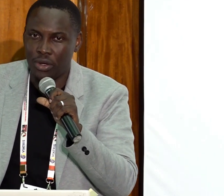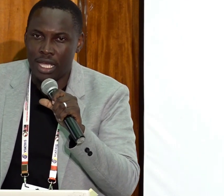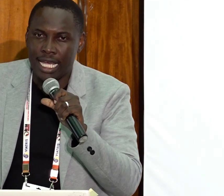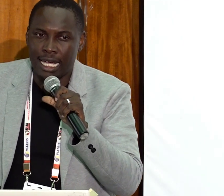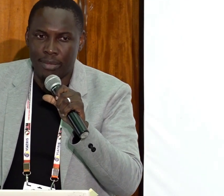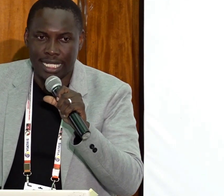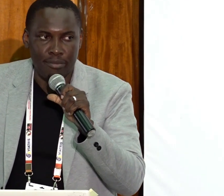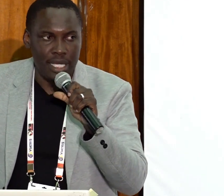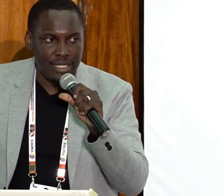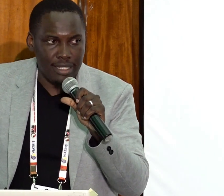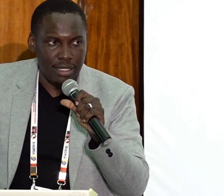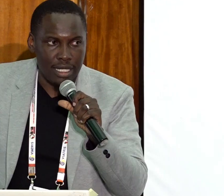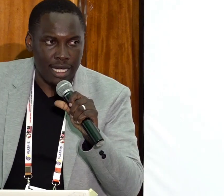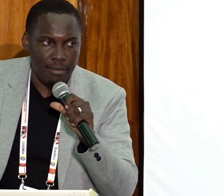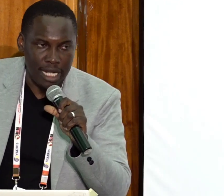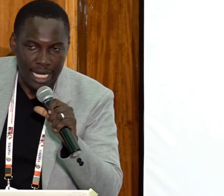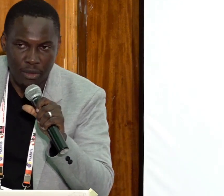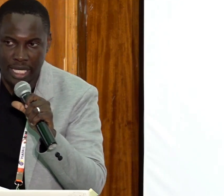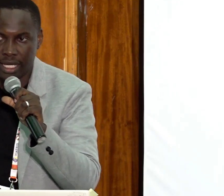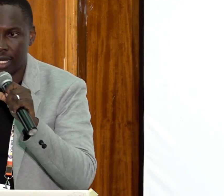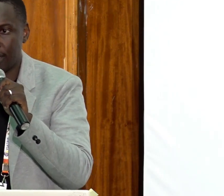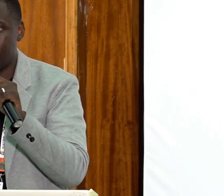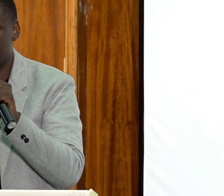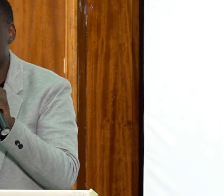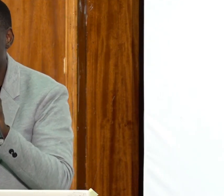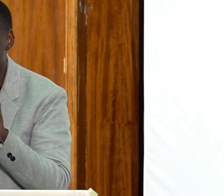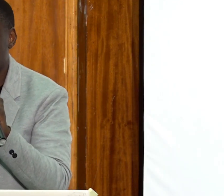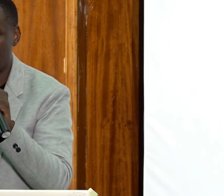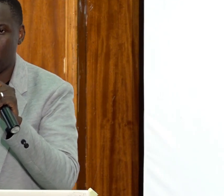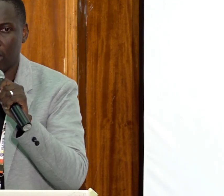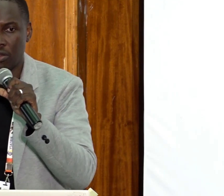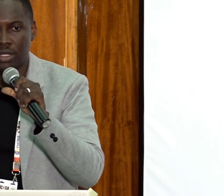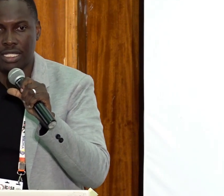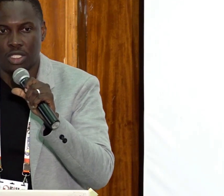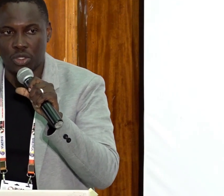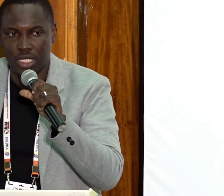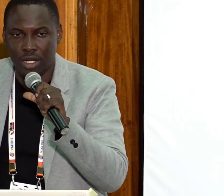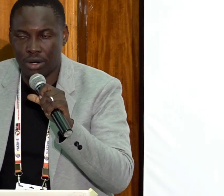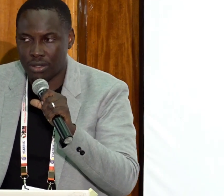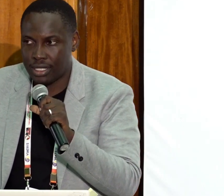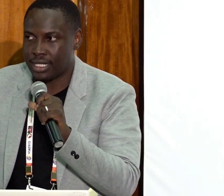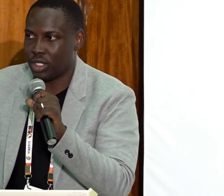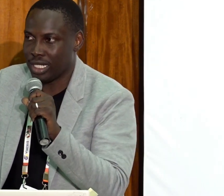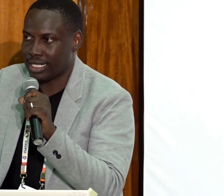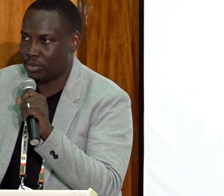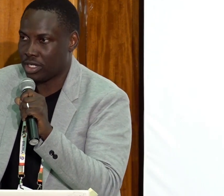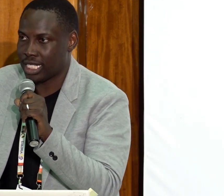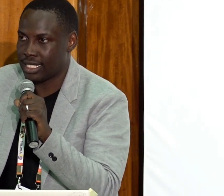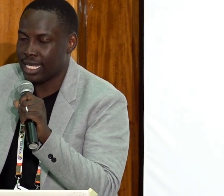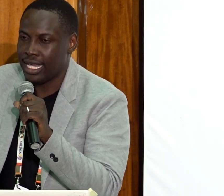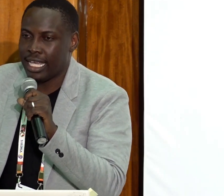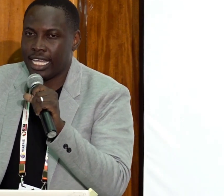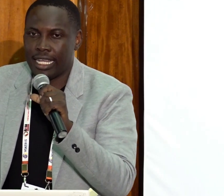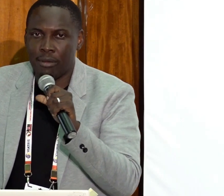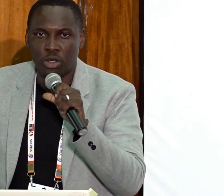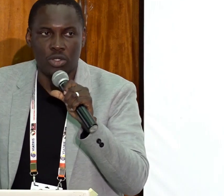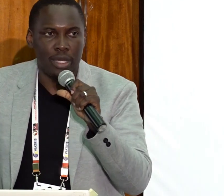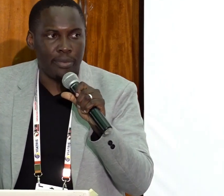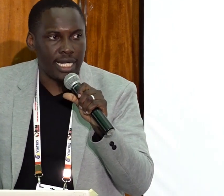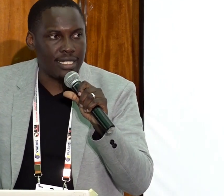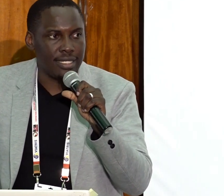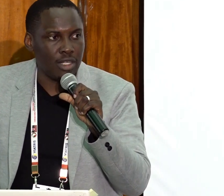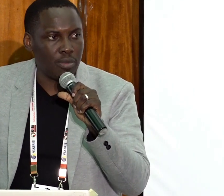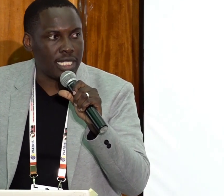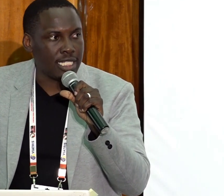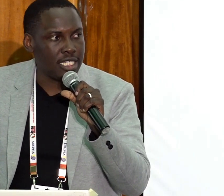Chapel Hill, but I'm based in Malawi at the Global Health Institution called UNC Project, and I'm also